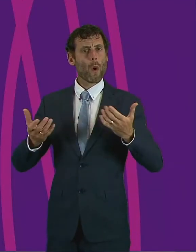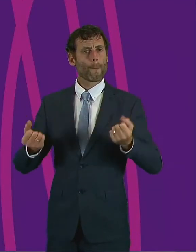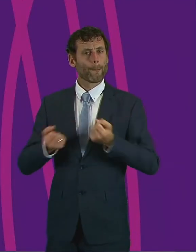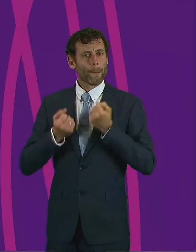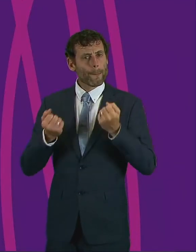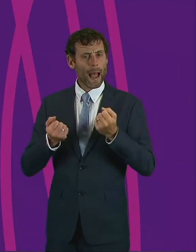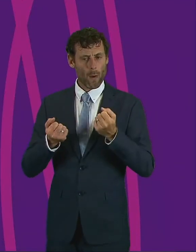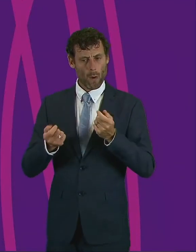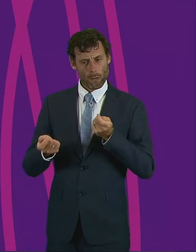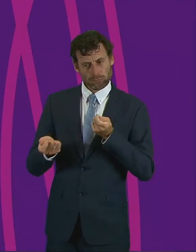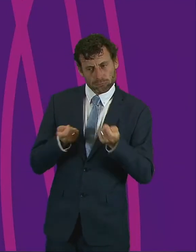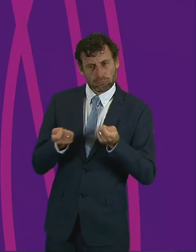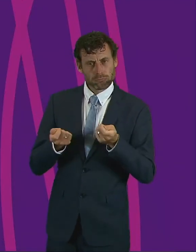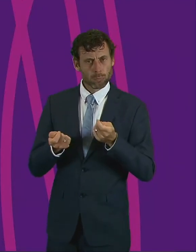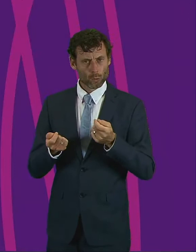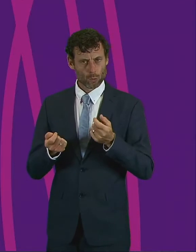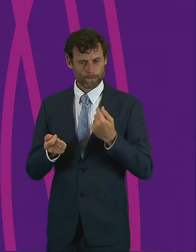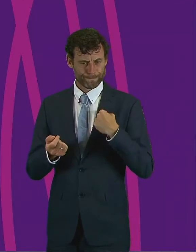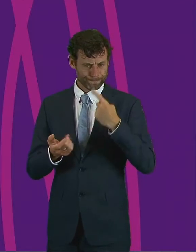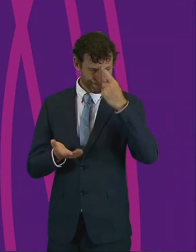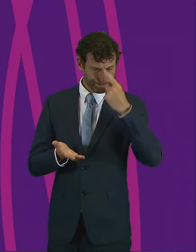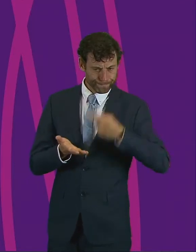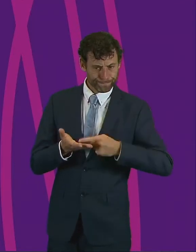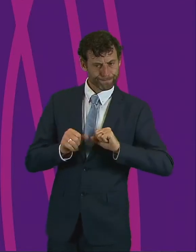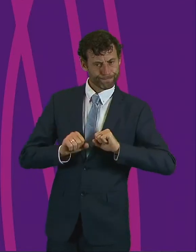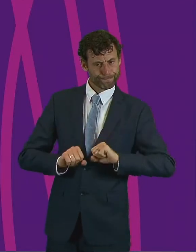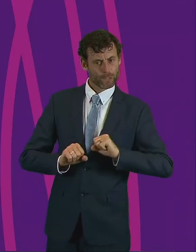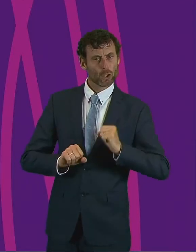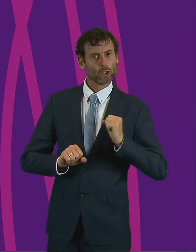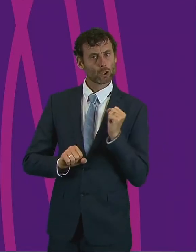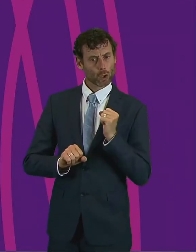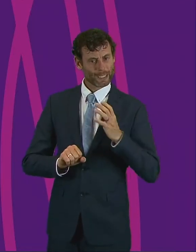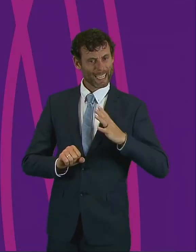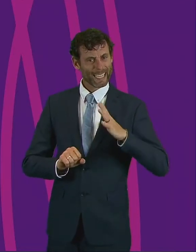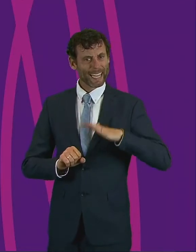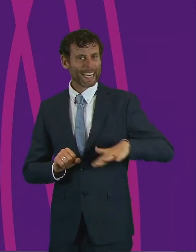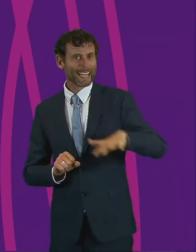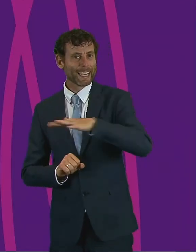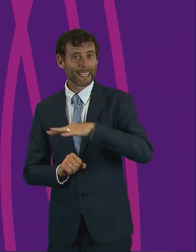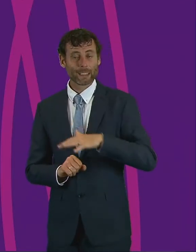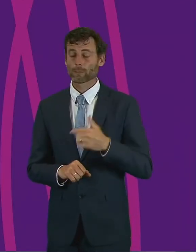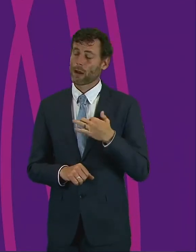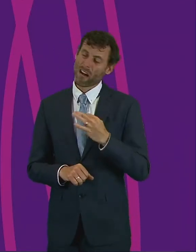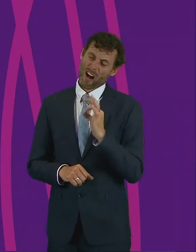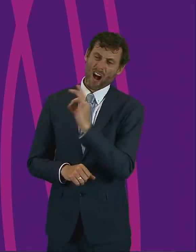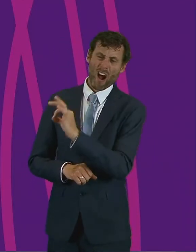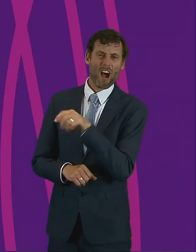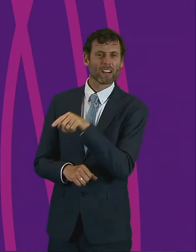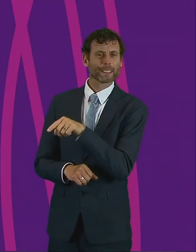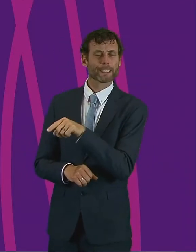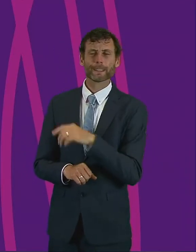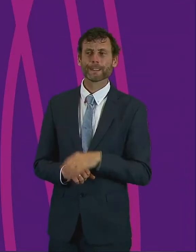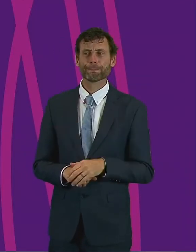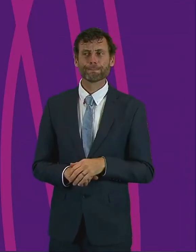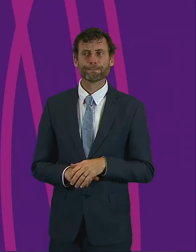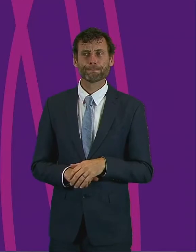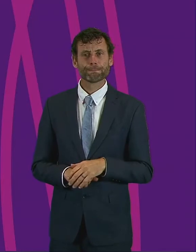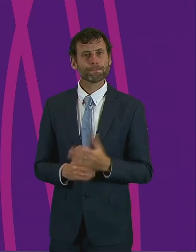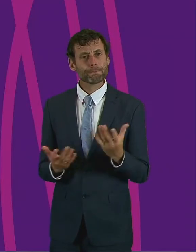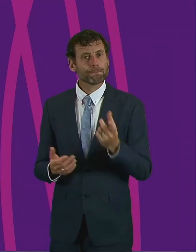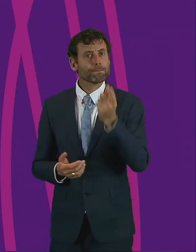and powers to enable Scottish-specific solutions. We can ask the Cabinet Secretary about